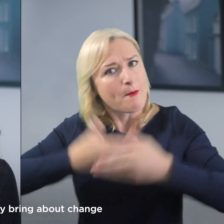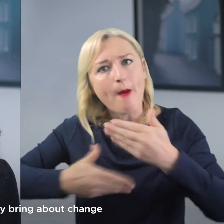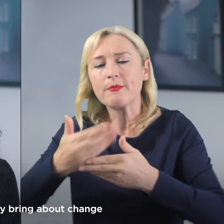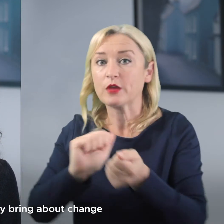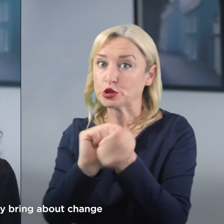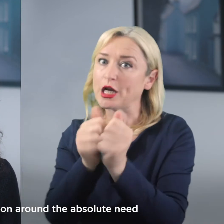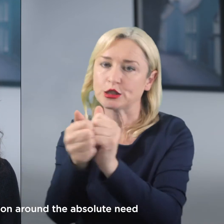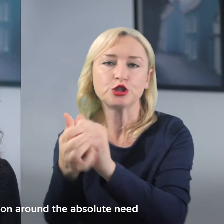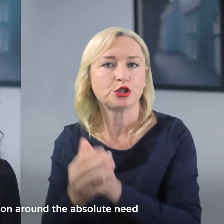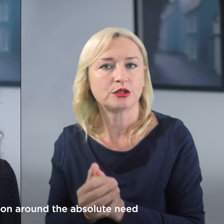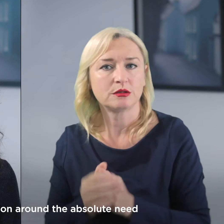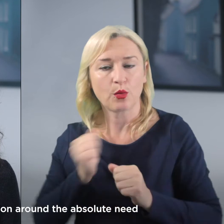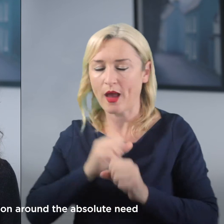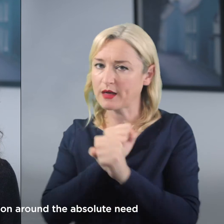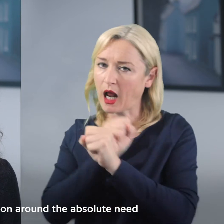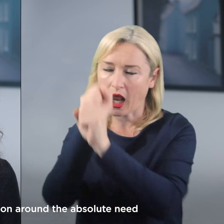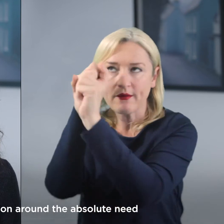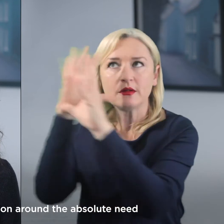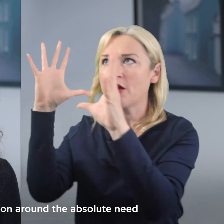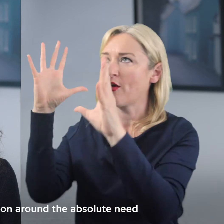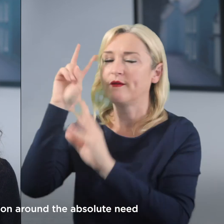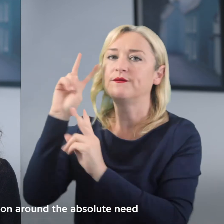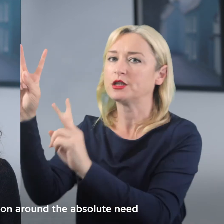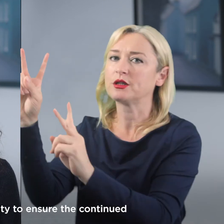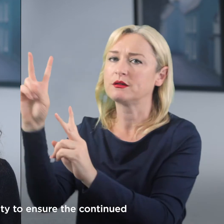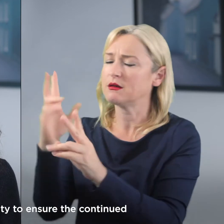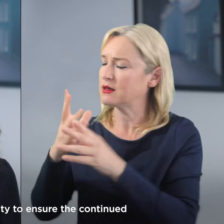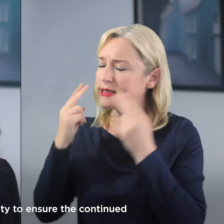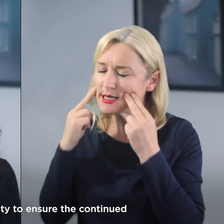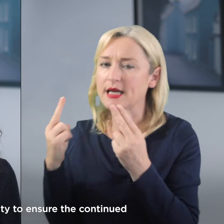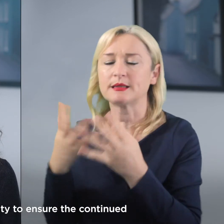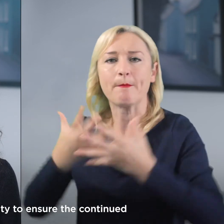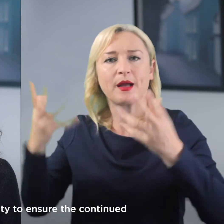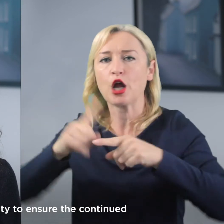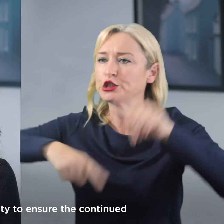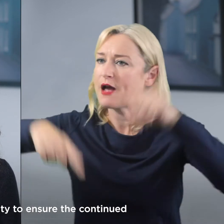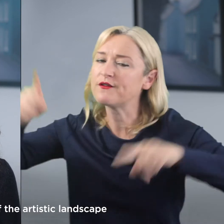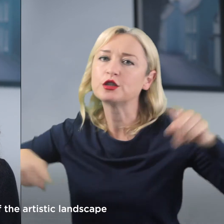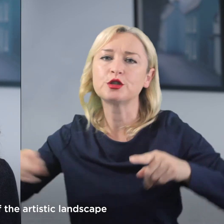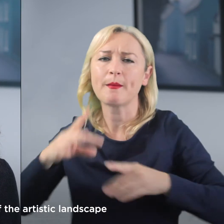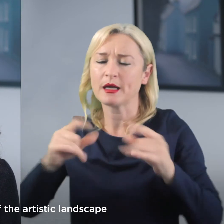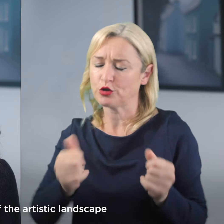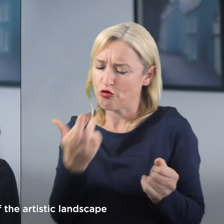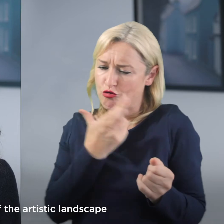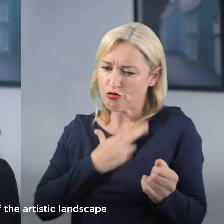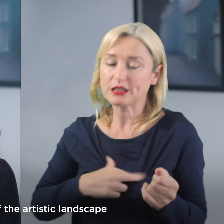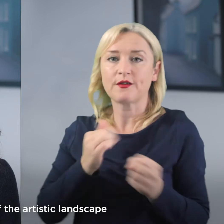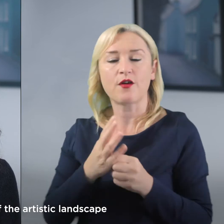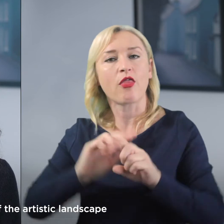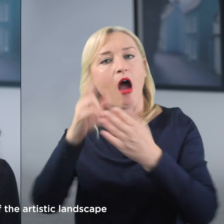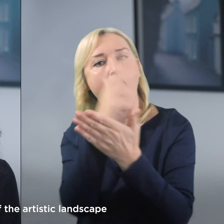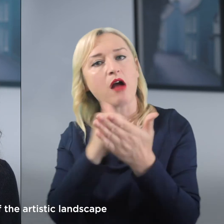about change based on a clear vision around the absolute need for greater diversity to ensure the continued enrichment of the